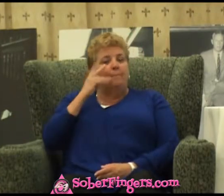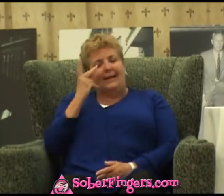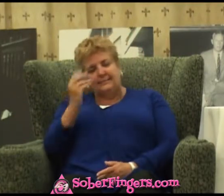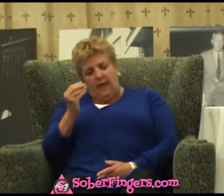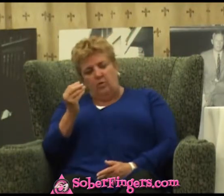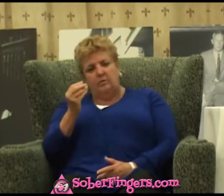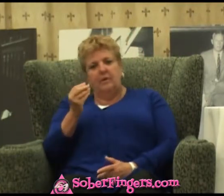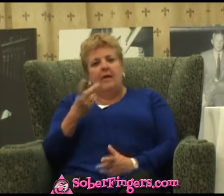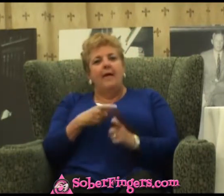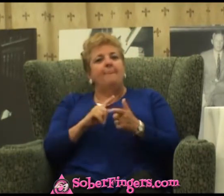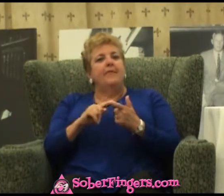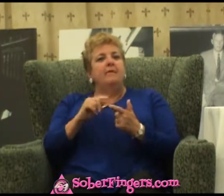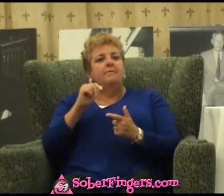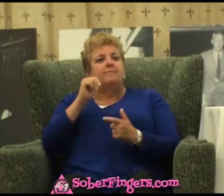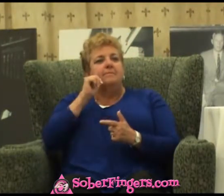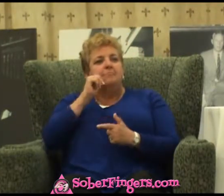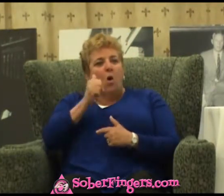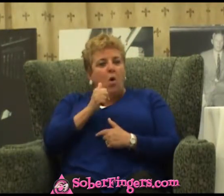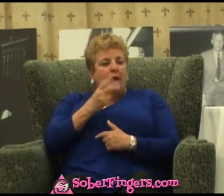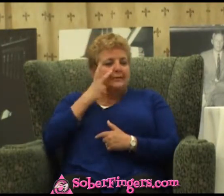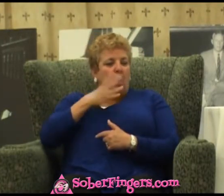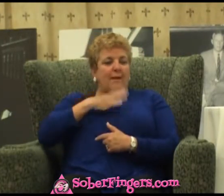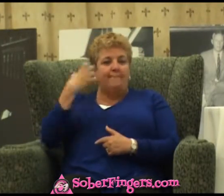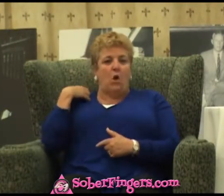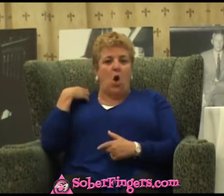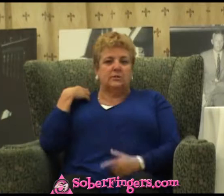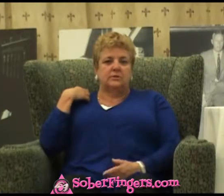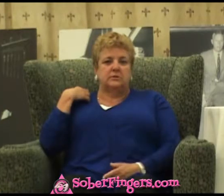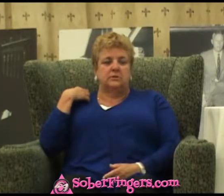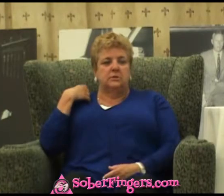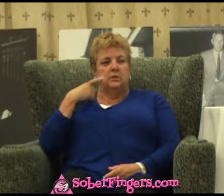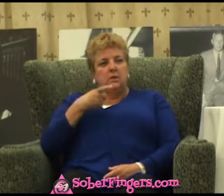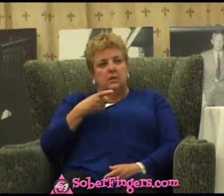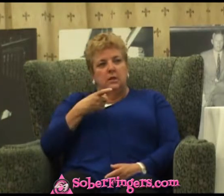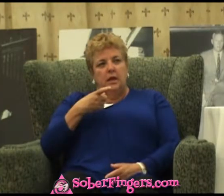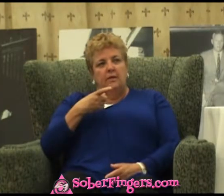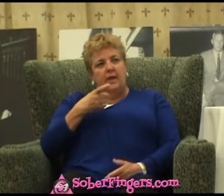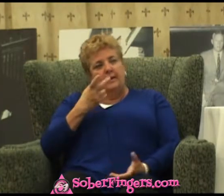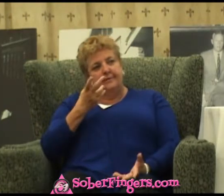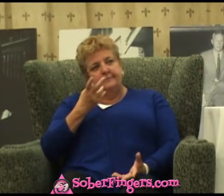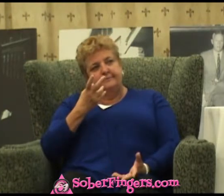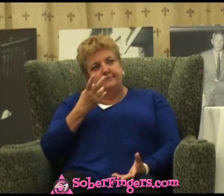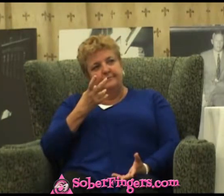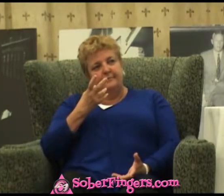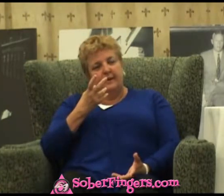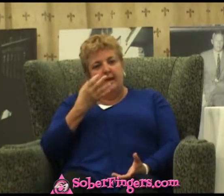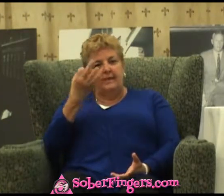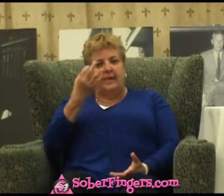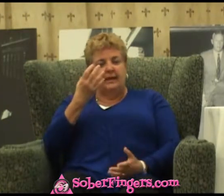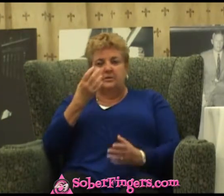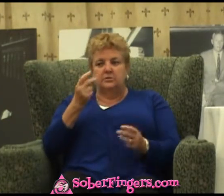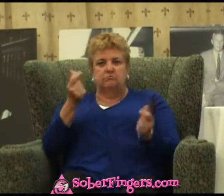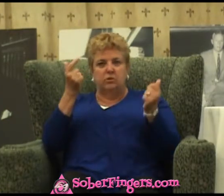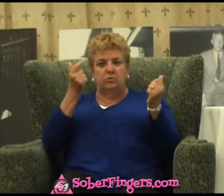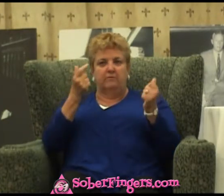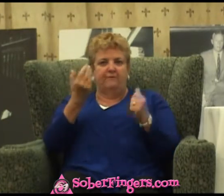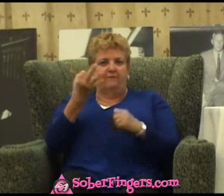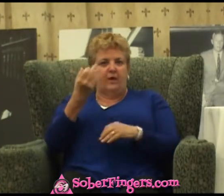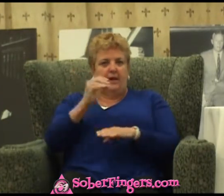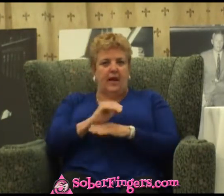next day, and watched Mr. Ford get the nomination, and then it was Friday night. And so I told these people I